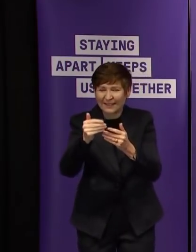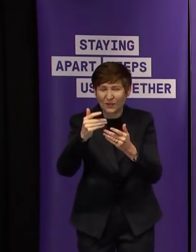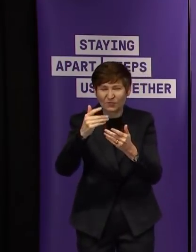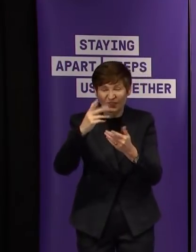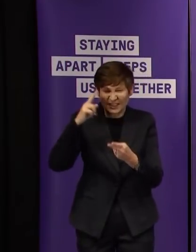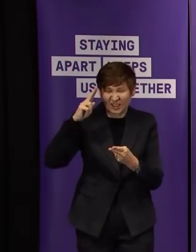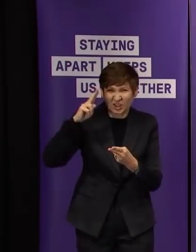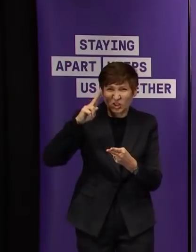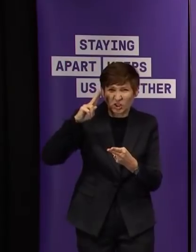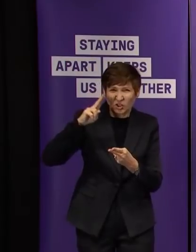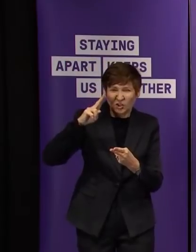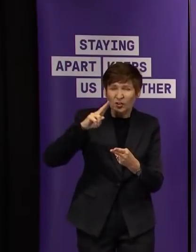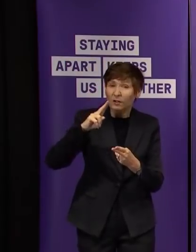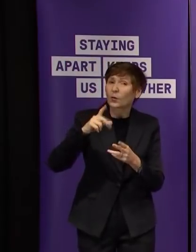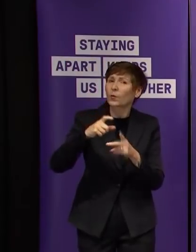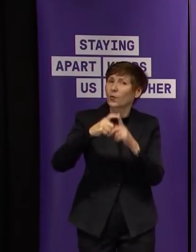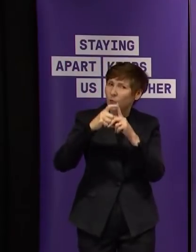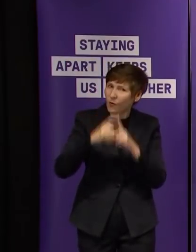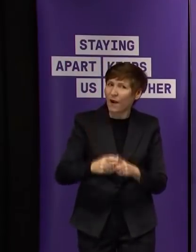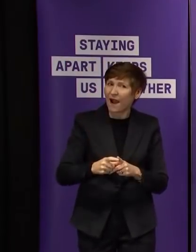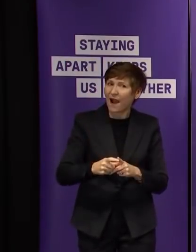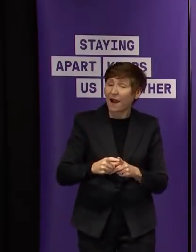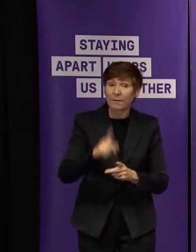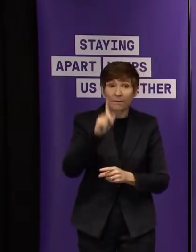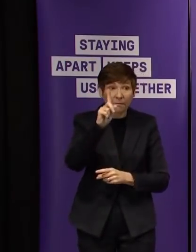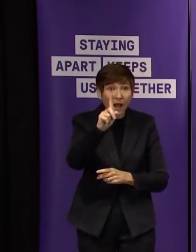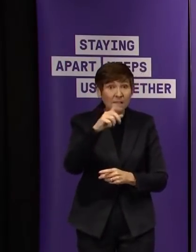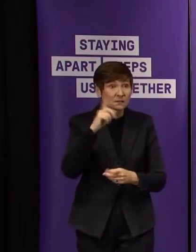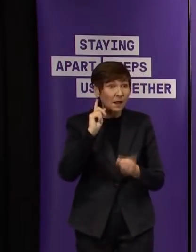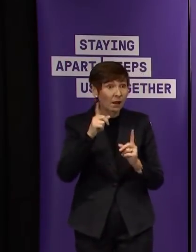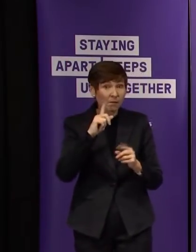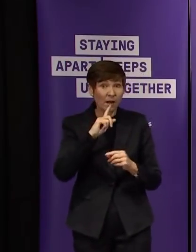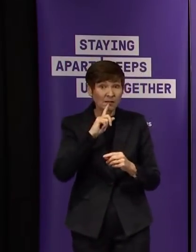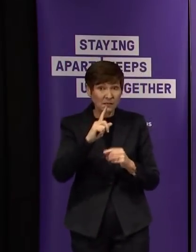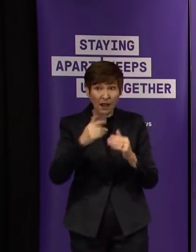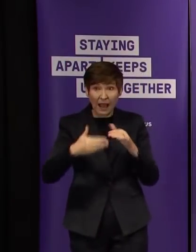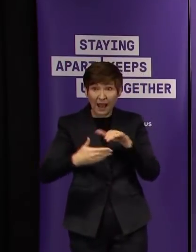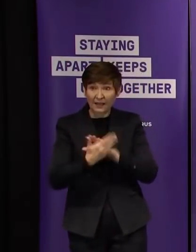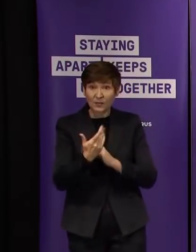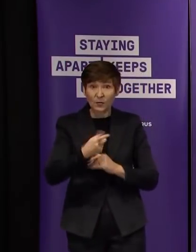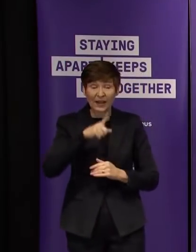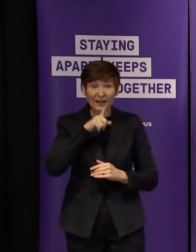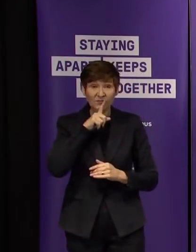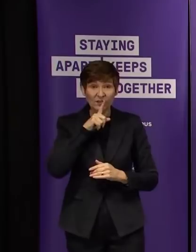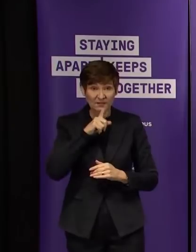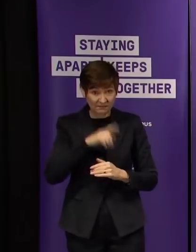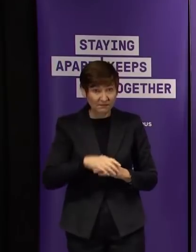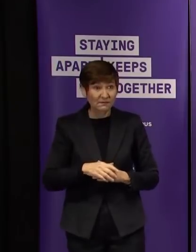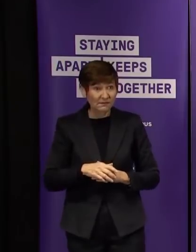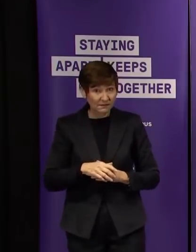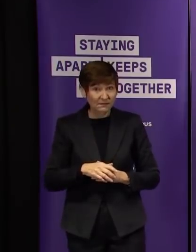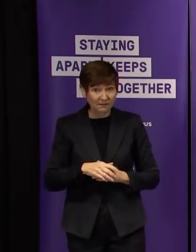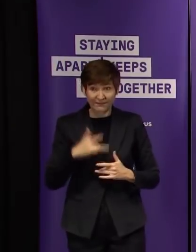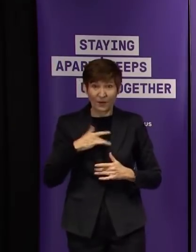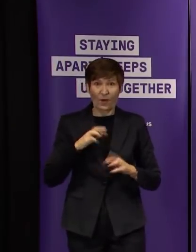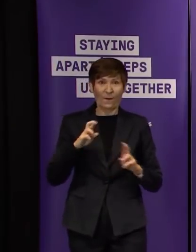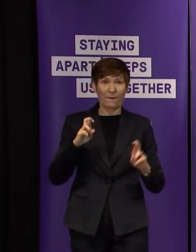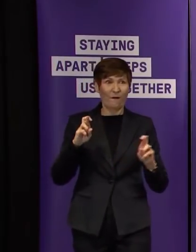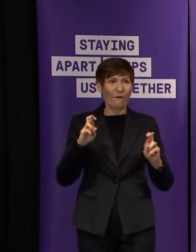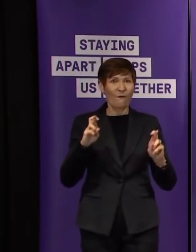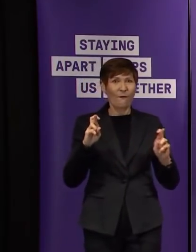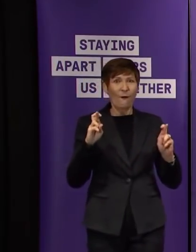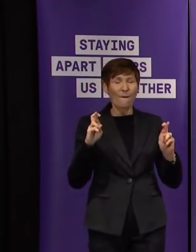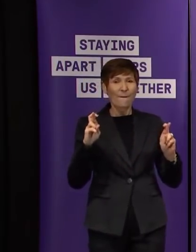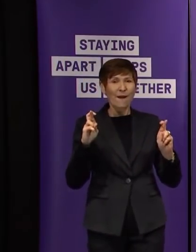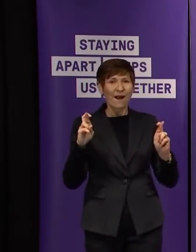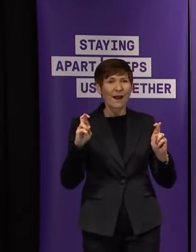challenging, but you know, there were days when we were dropping by 100 cases per day. That gives you some hope, but there was